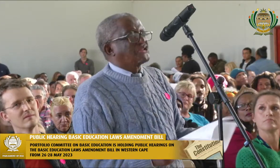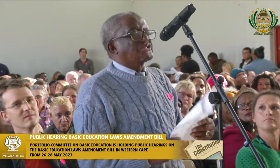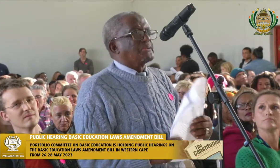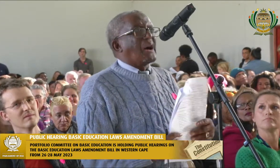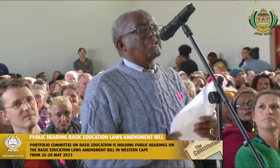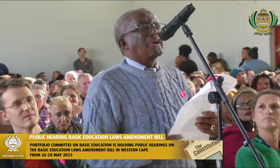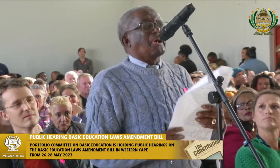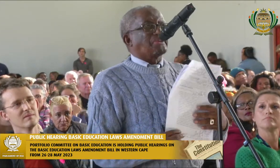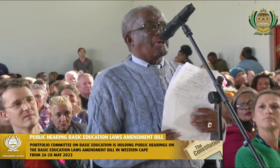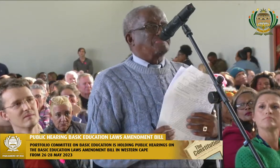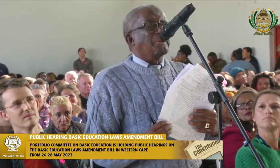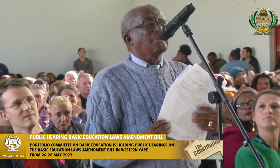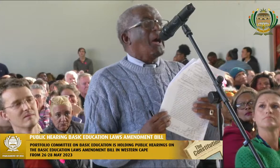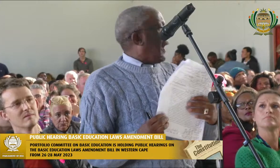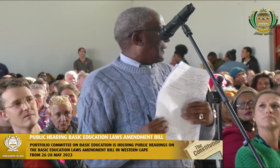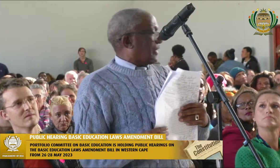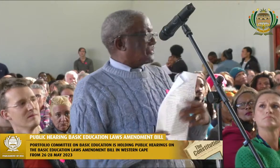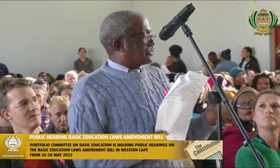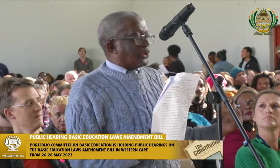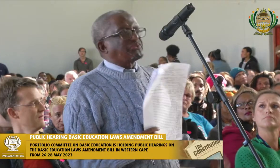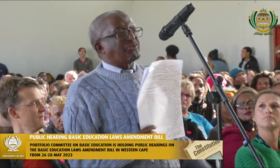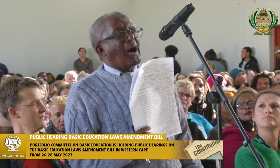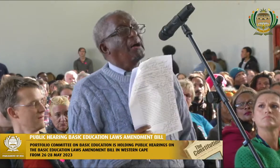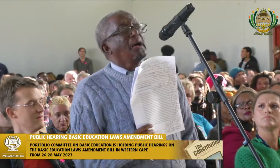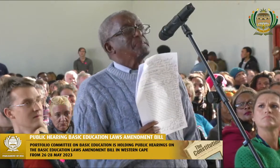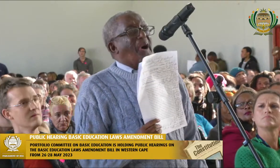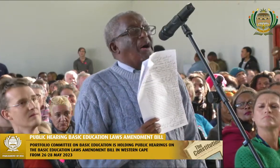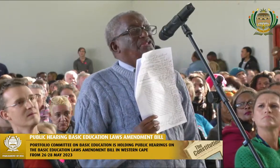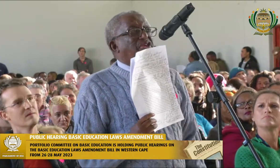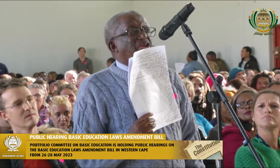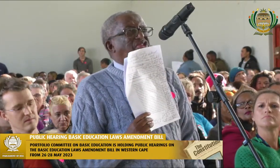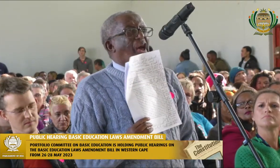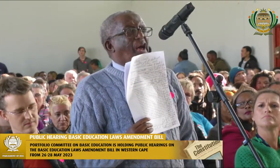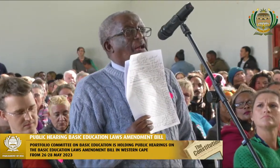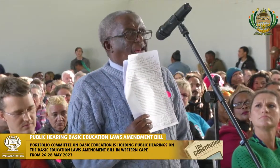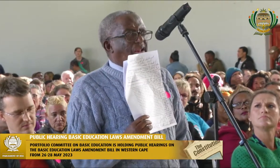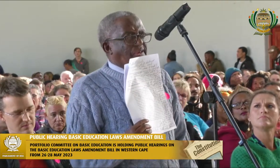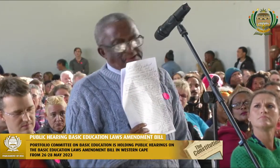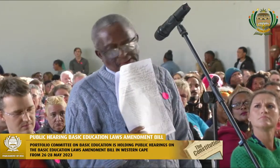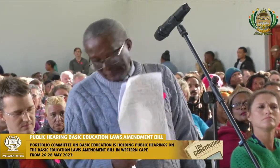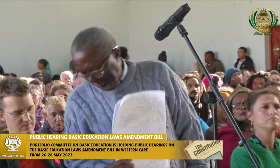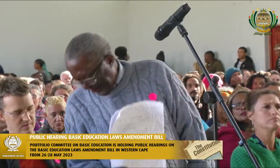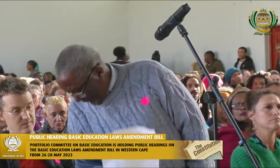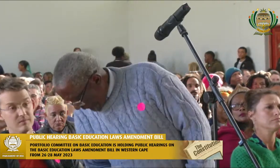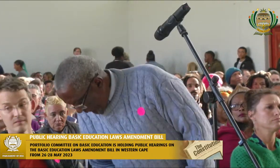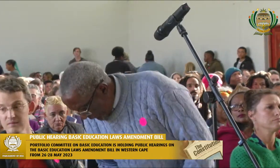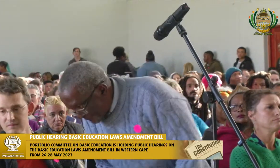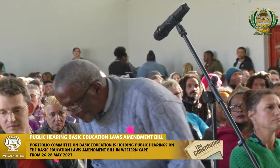and that is the matter that had been addressed so far by the chair lady.